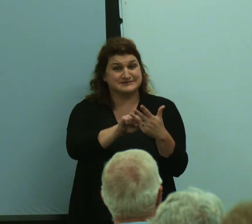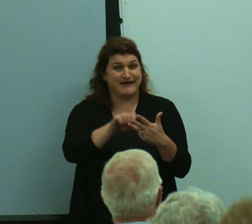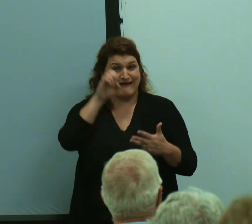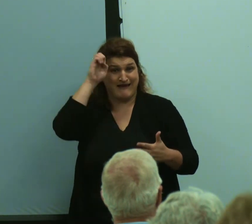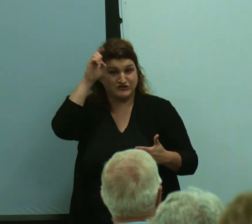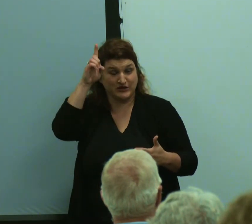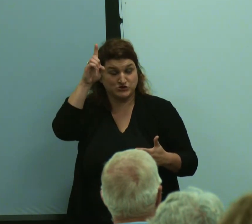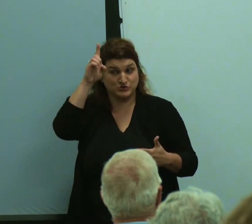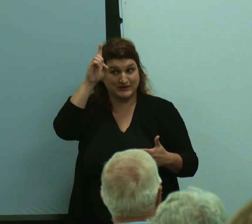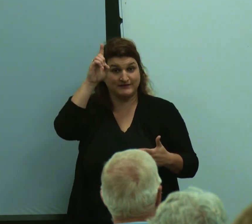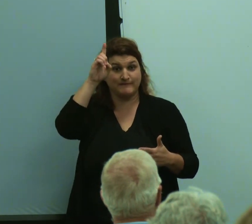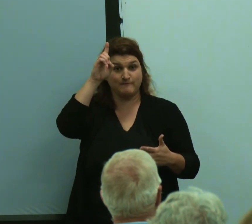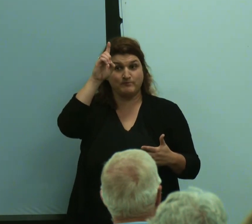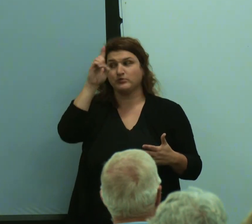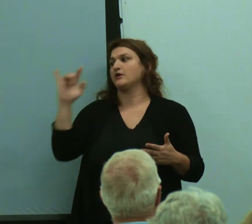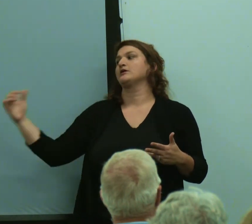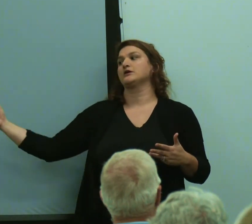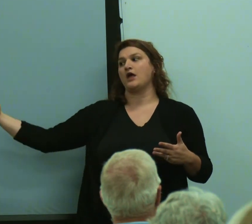education